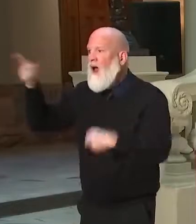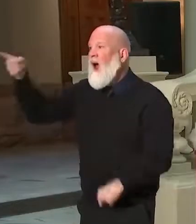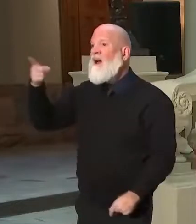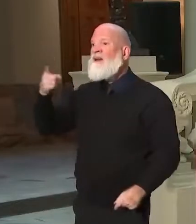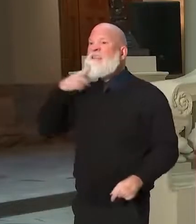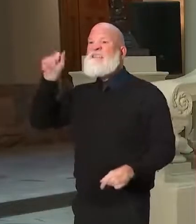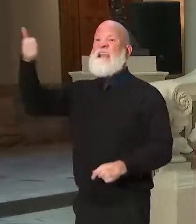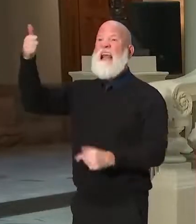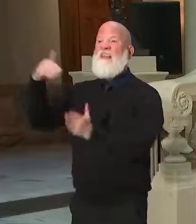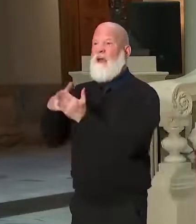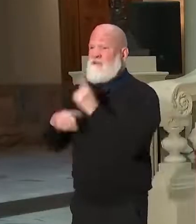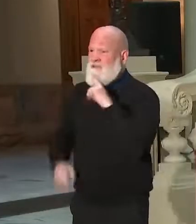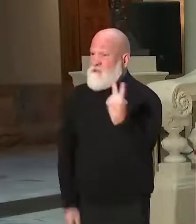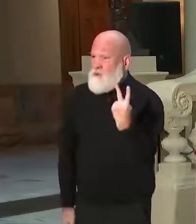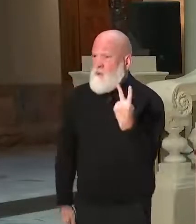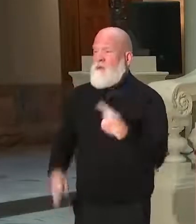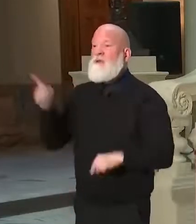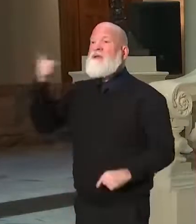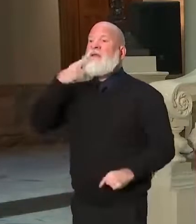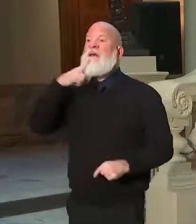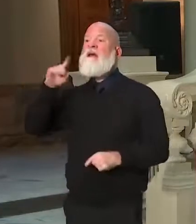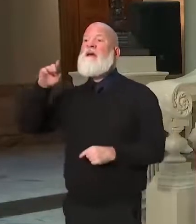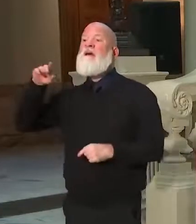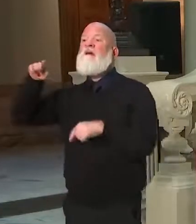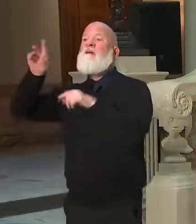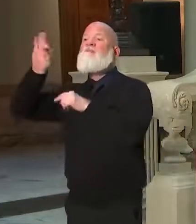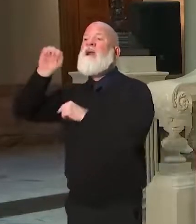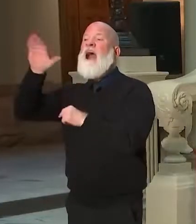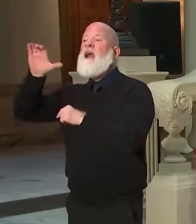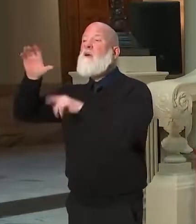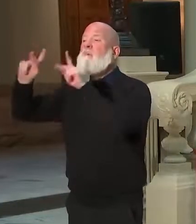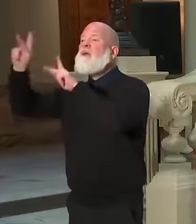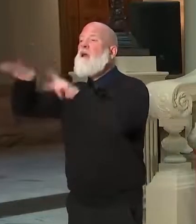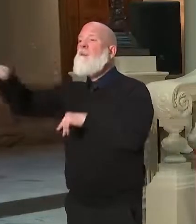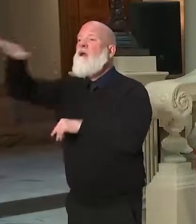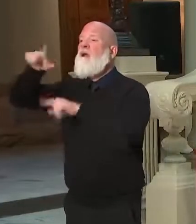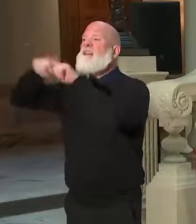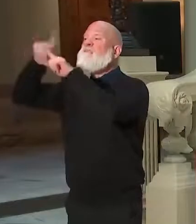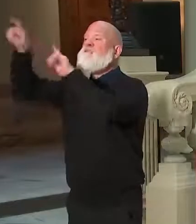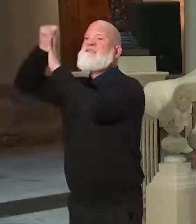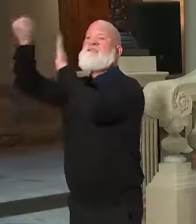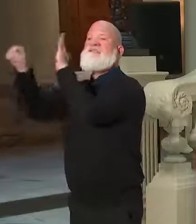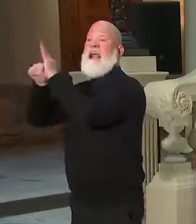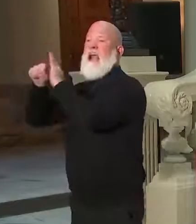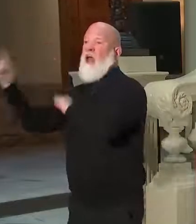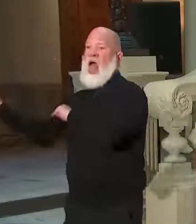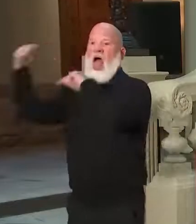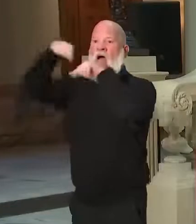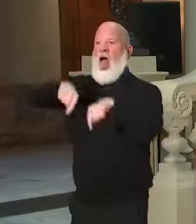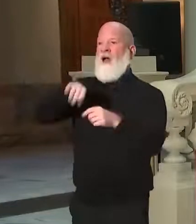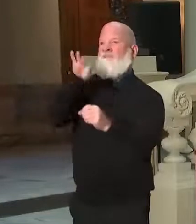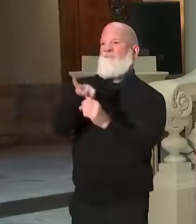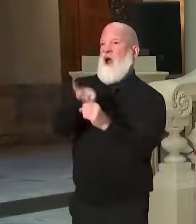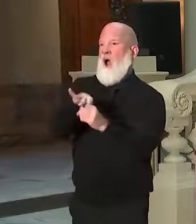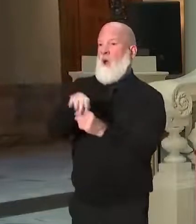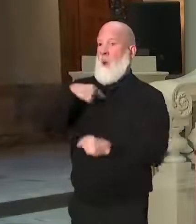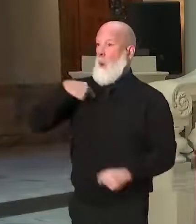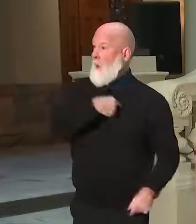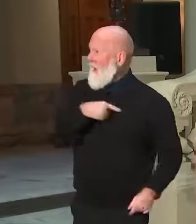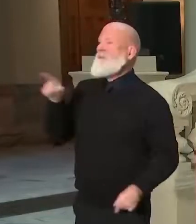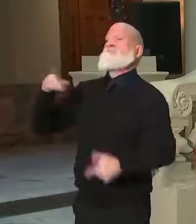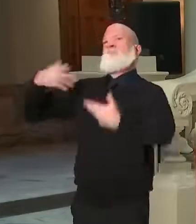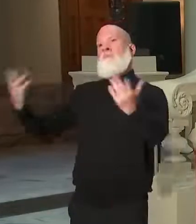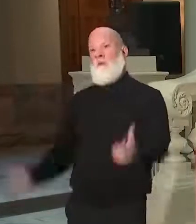395 cast ballots in 2 states. We're investigating that, but again, and we got double voters, which